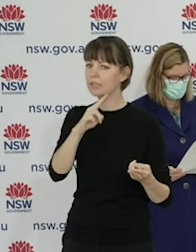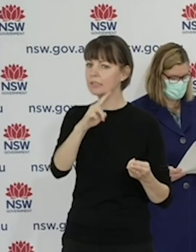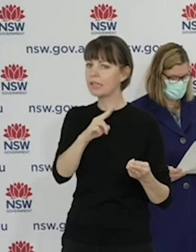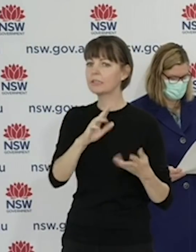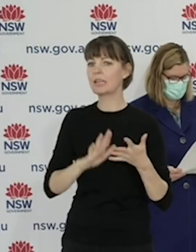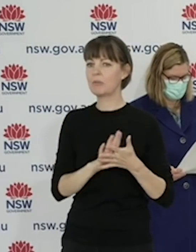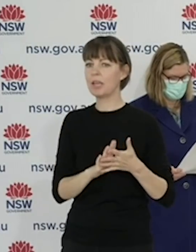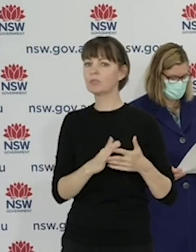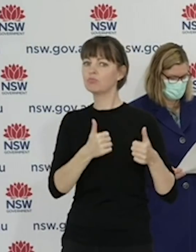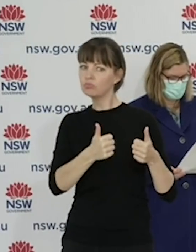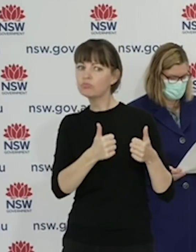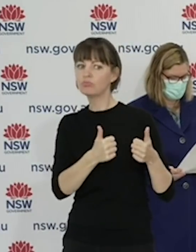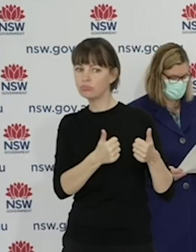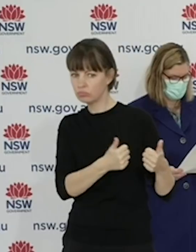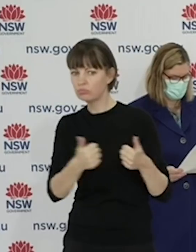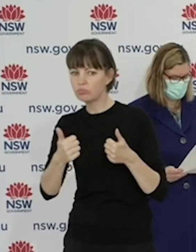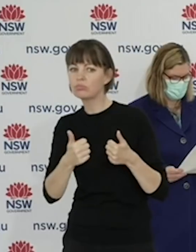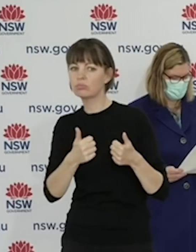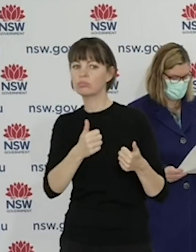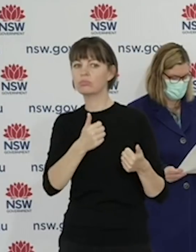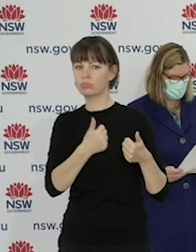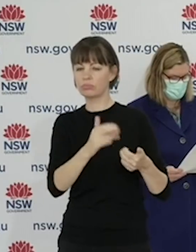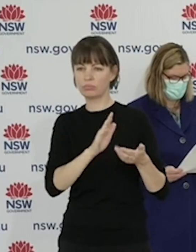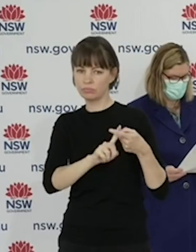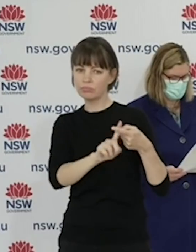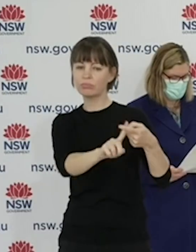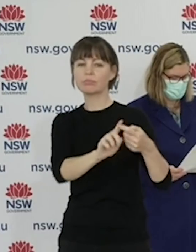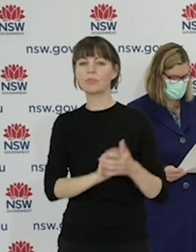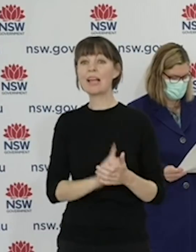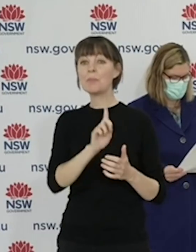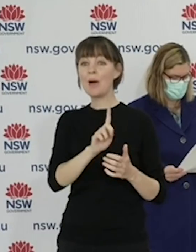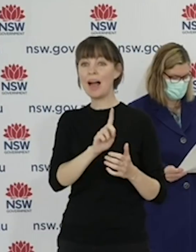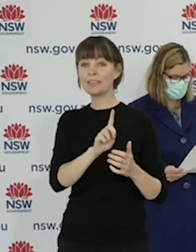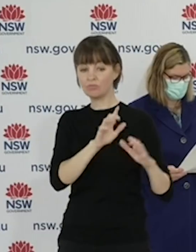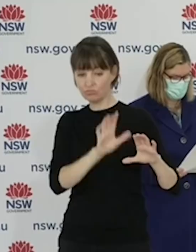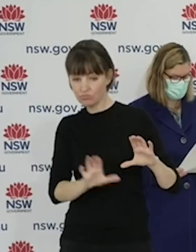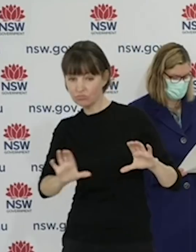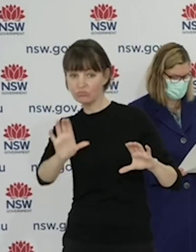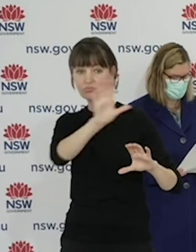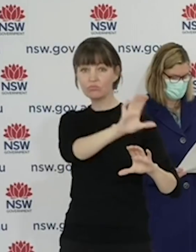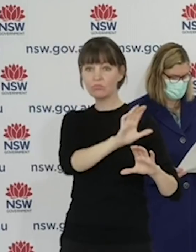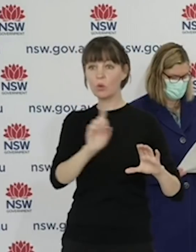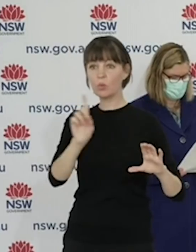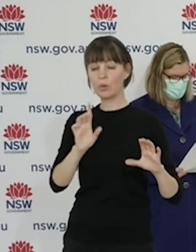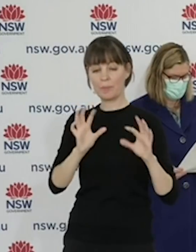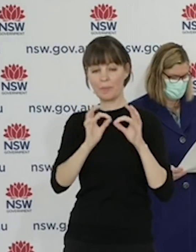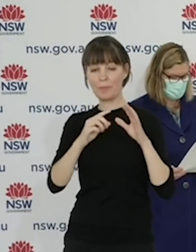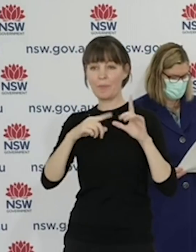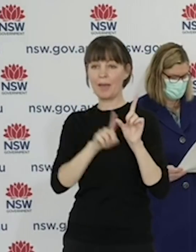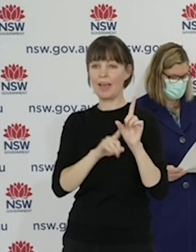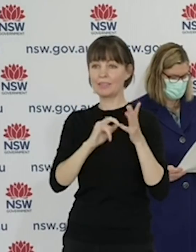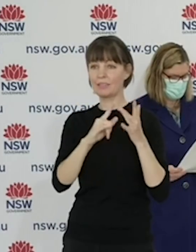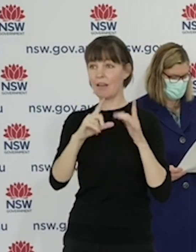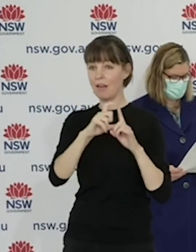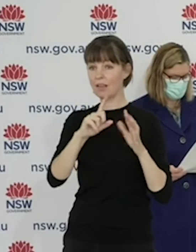bear fruit. However, the adjoining local government areas, or the suburbs adjoining those areas of Bayside, Burwood and the Inner West,